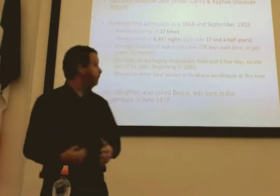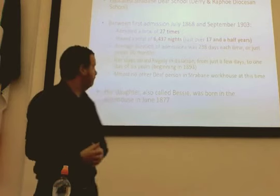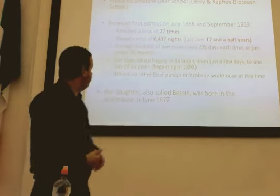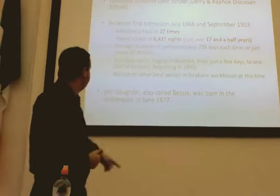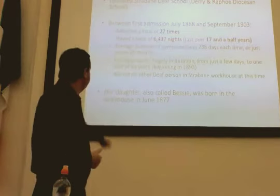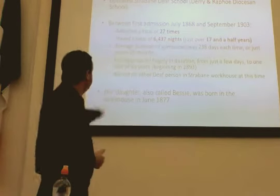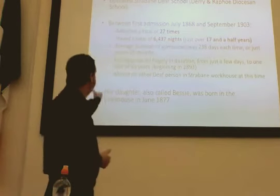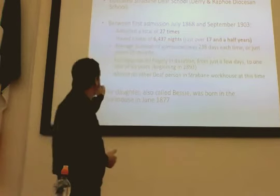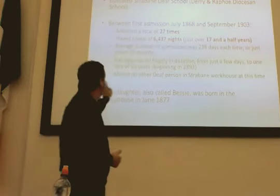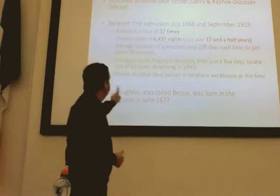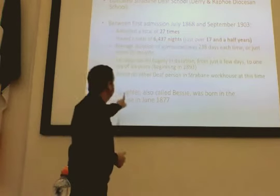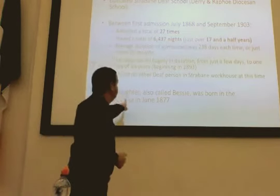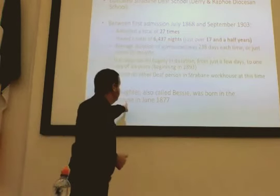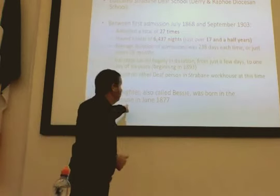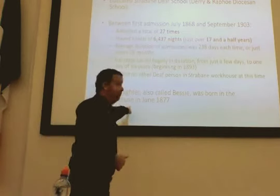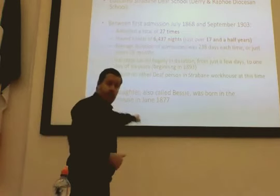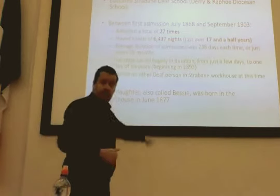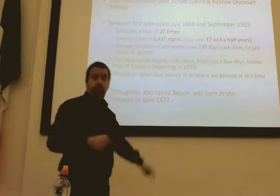person what that must be like.